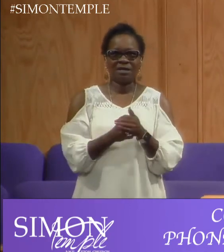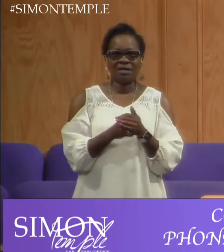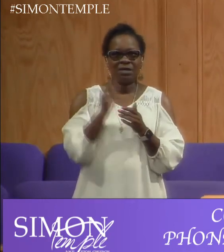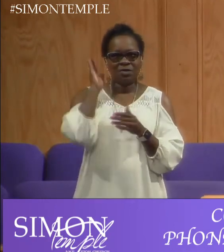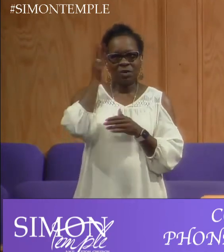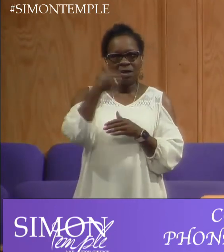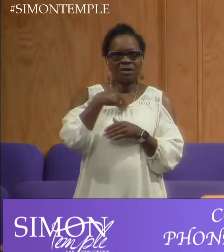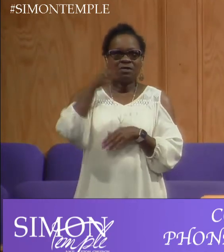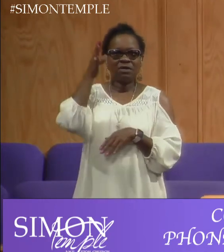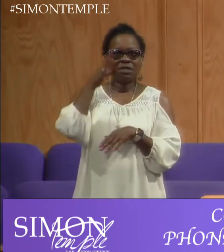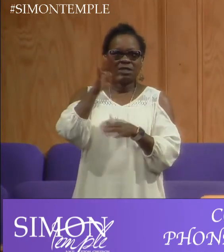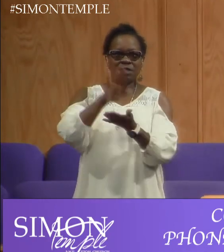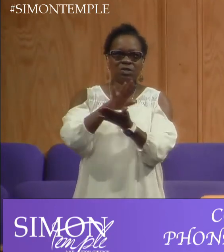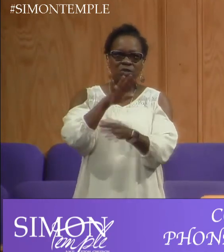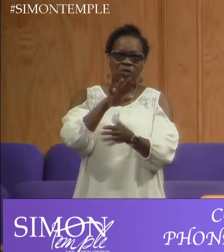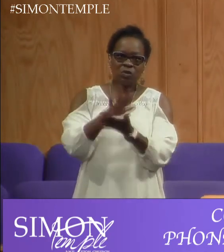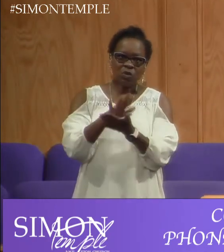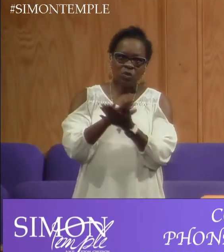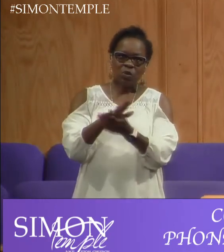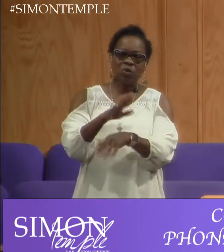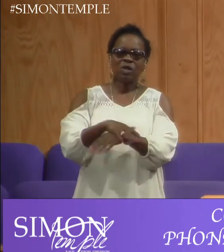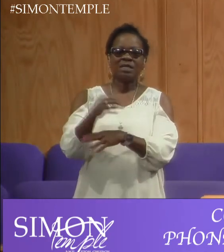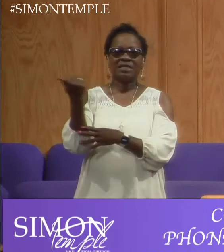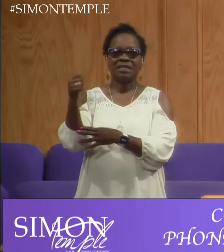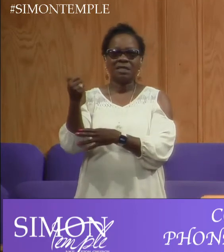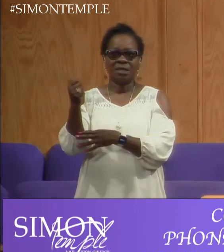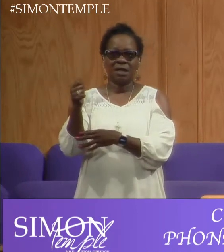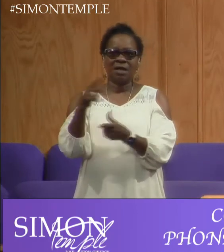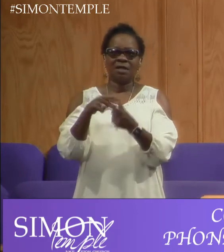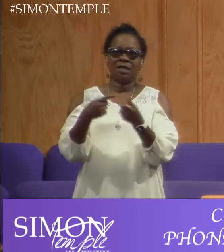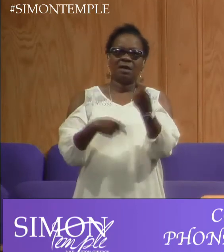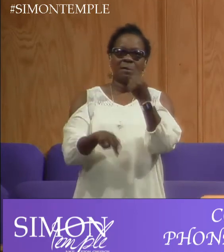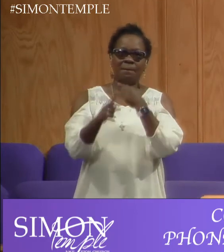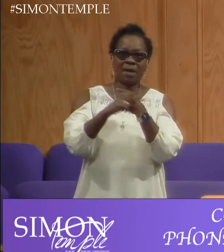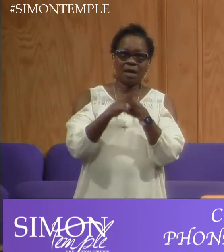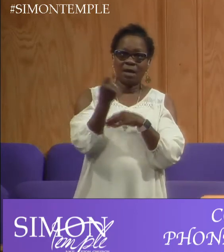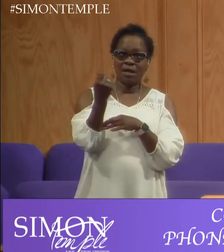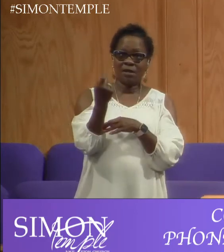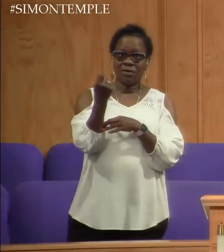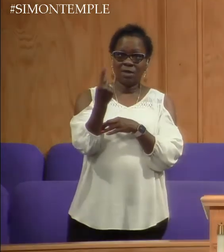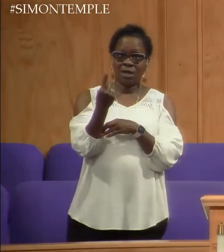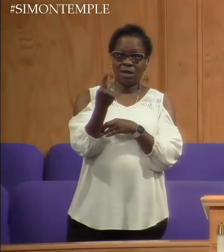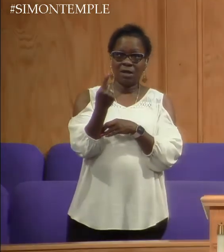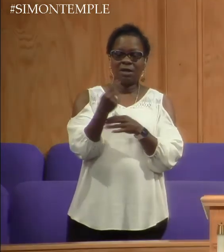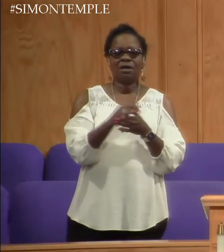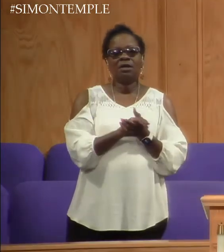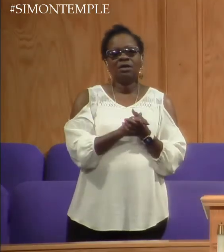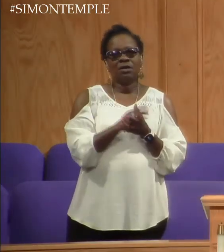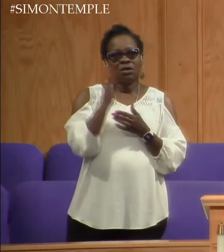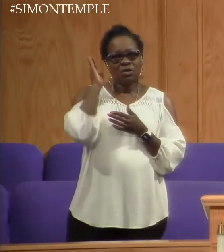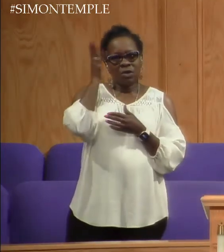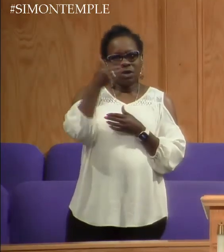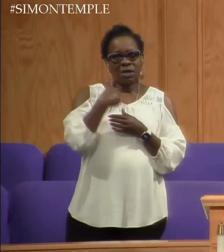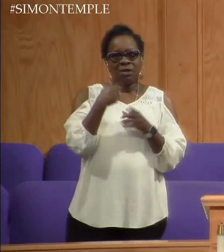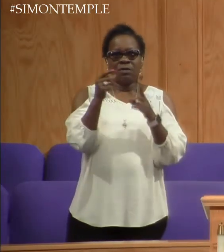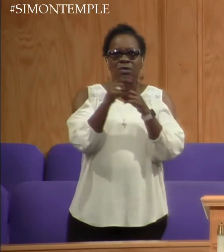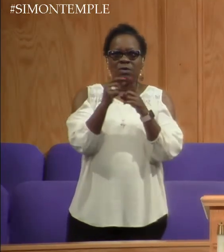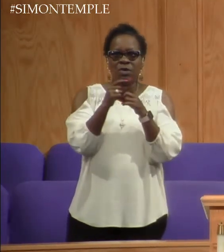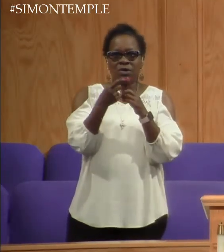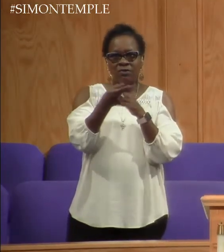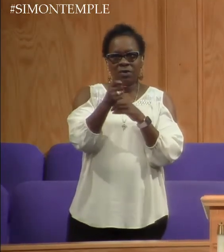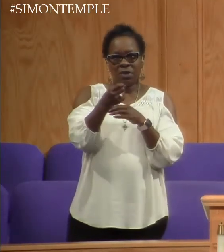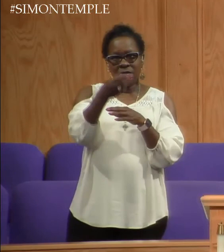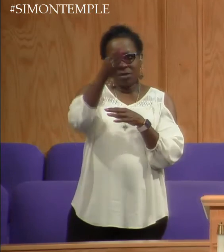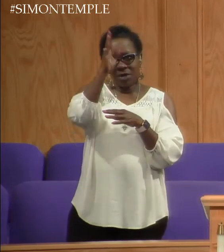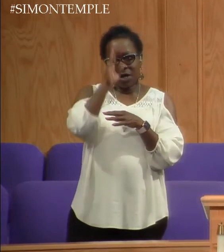We're going to have Sunday school at 10 o'clock. And then join us back here at 11 o'clock. For we're going to have a word from God. My wife, the